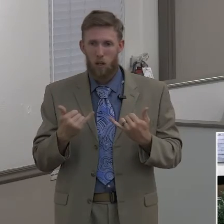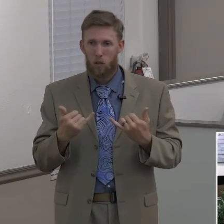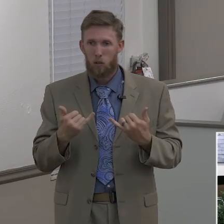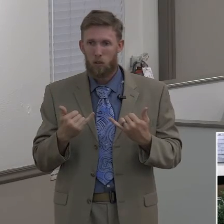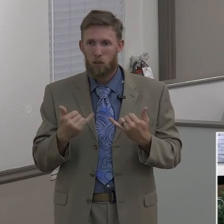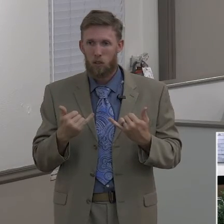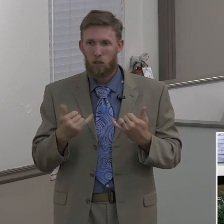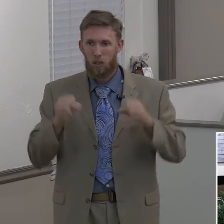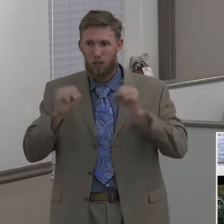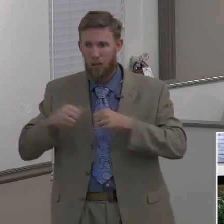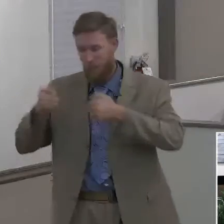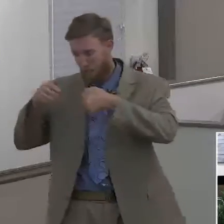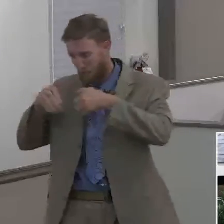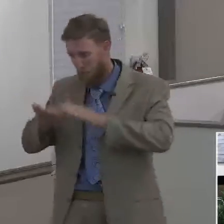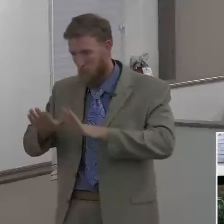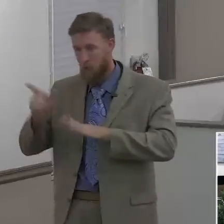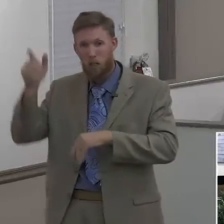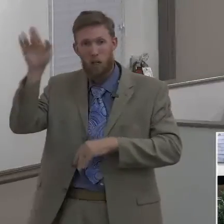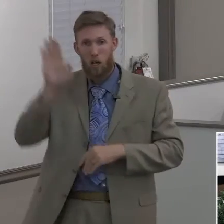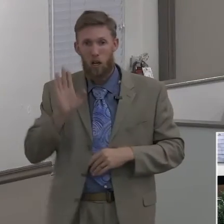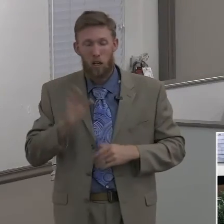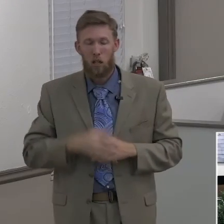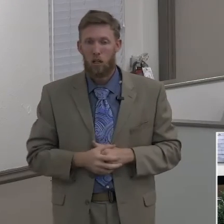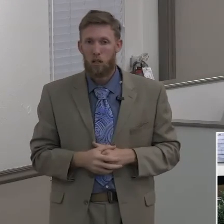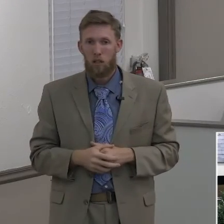Now's the time to submit yourself to God.